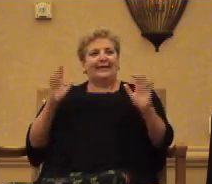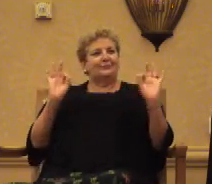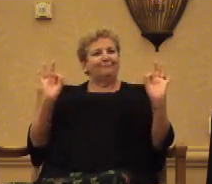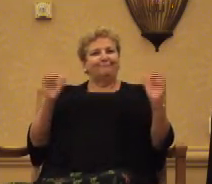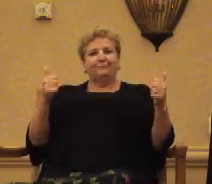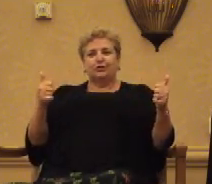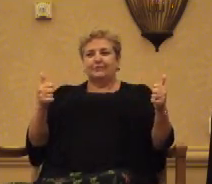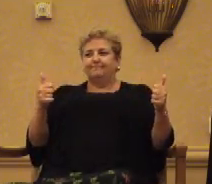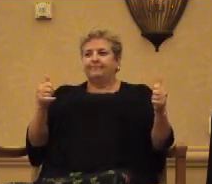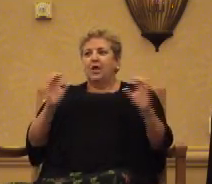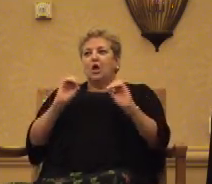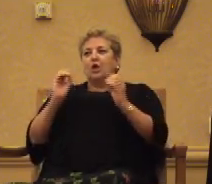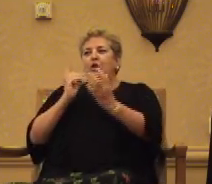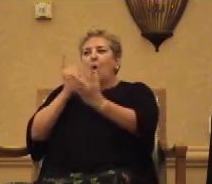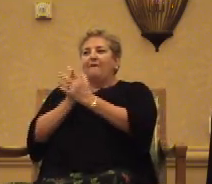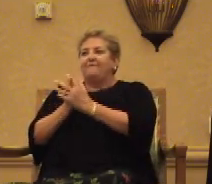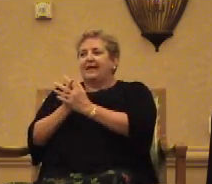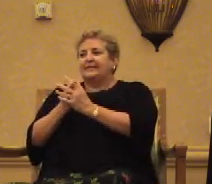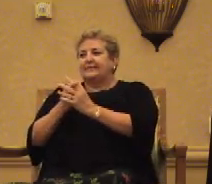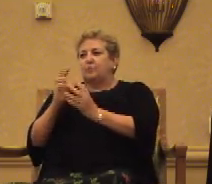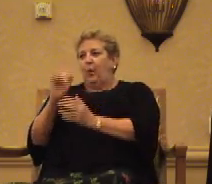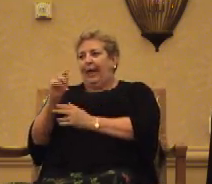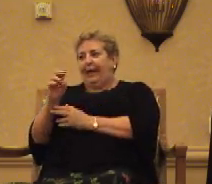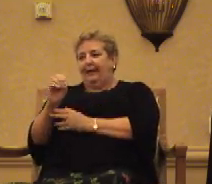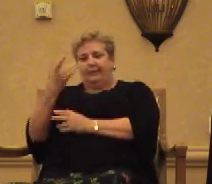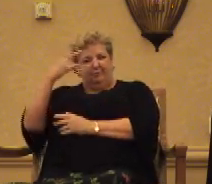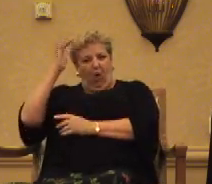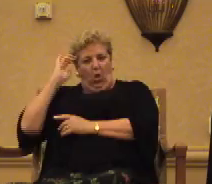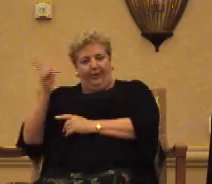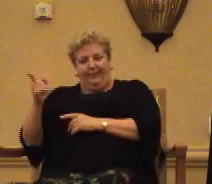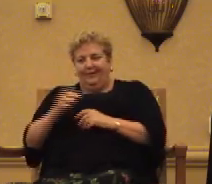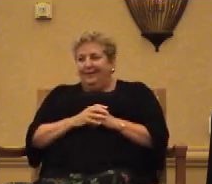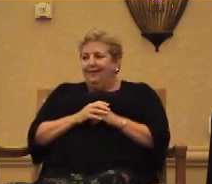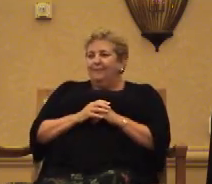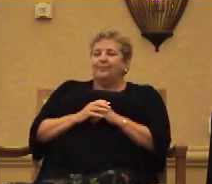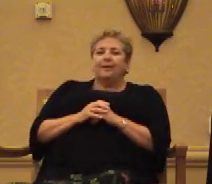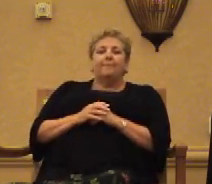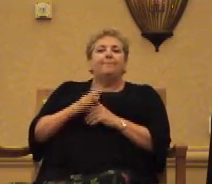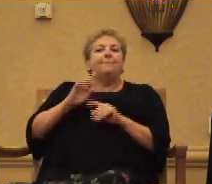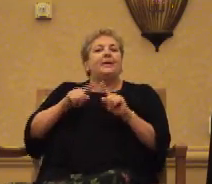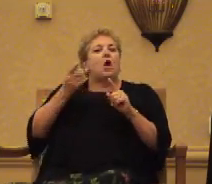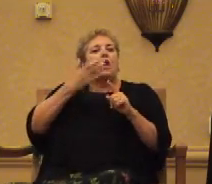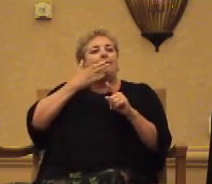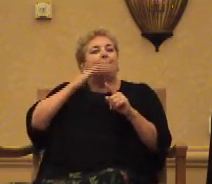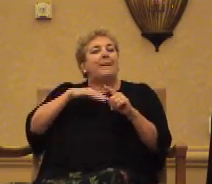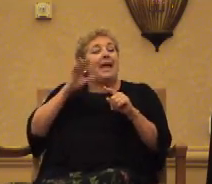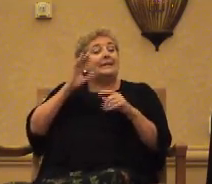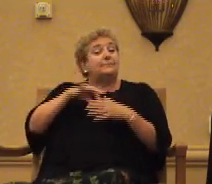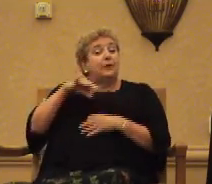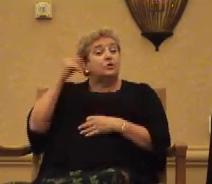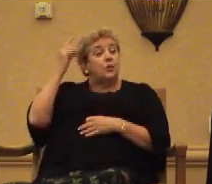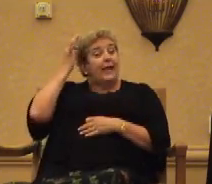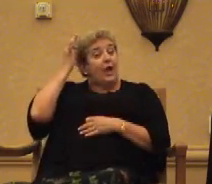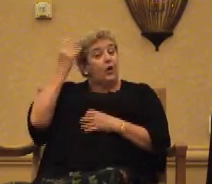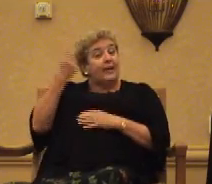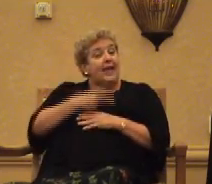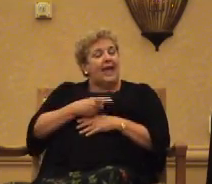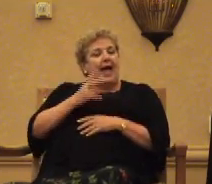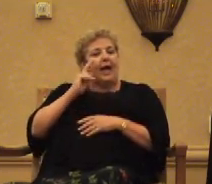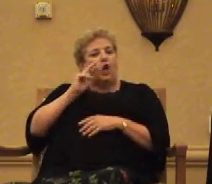good. On a bad spiritual hair day, I see what's wrong with you, because I've climbed up, unbeknownst to me,